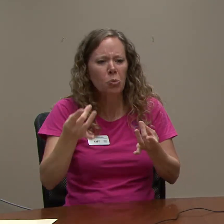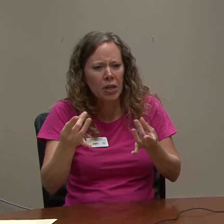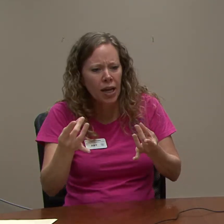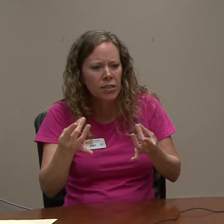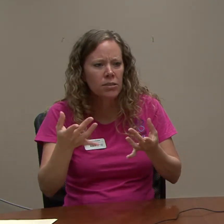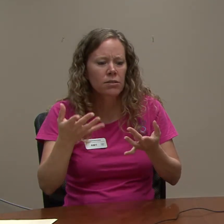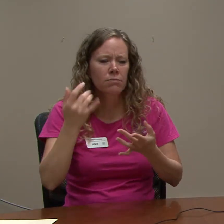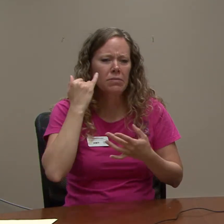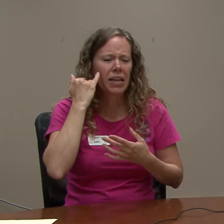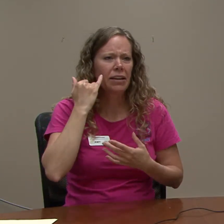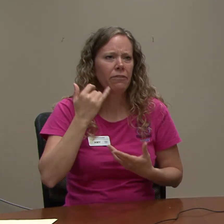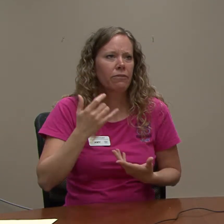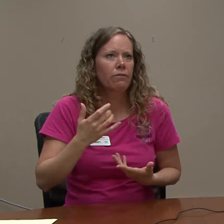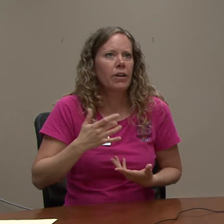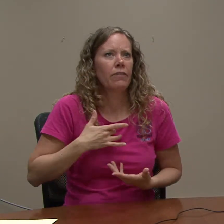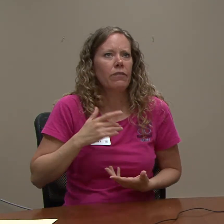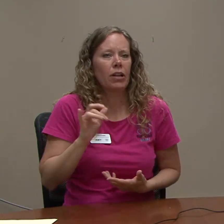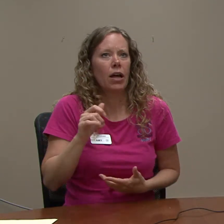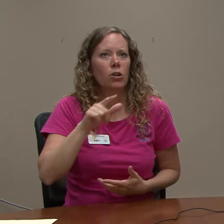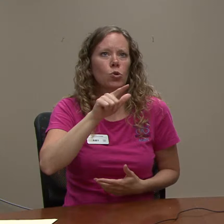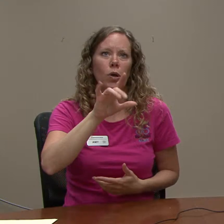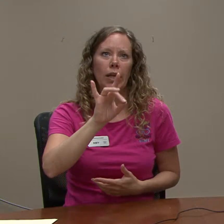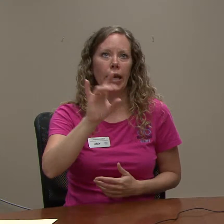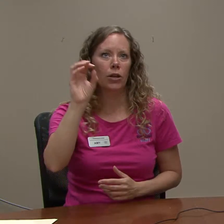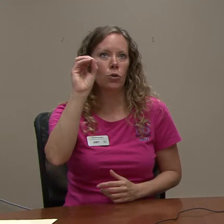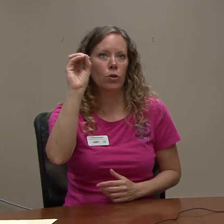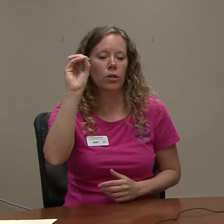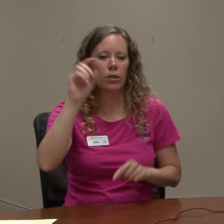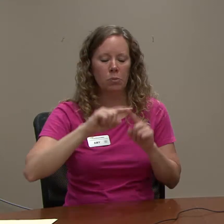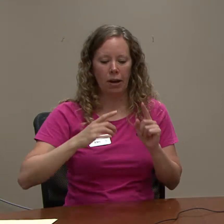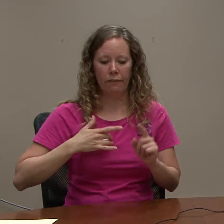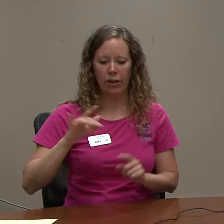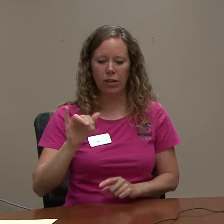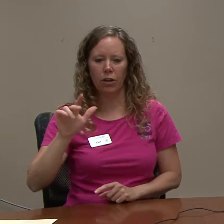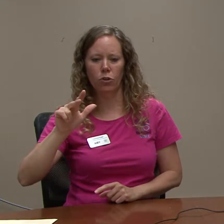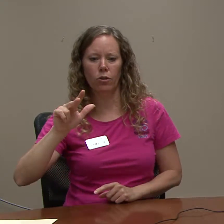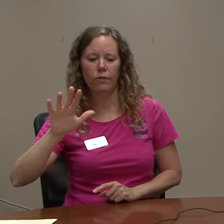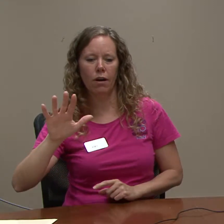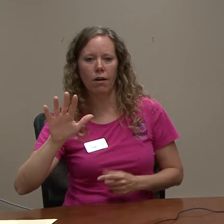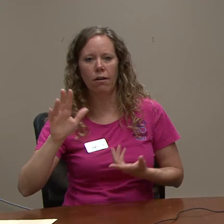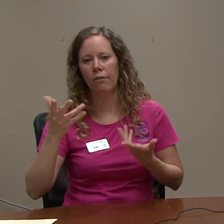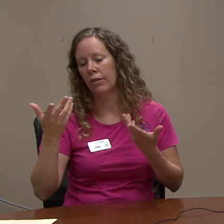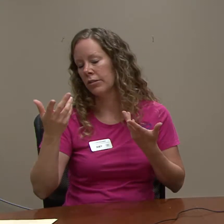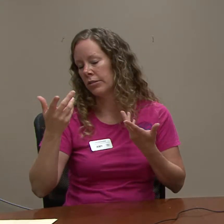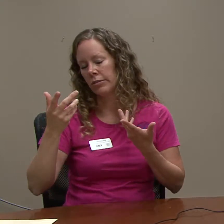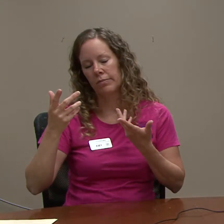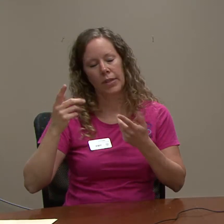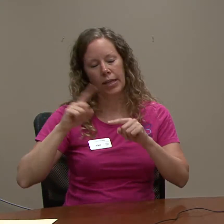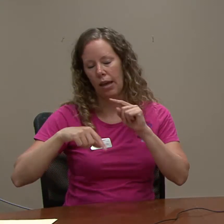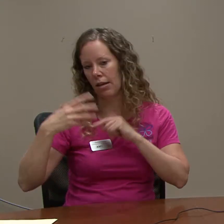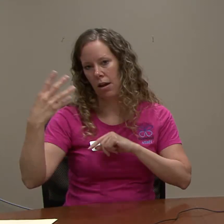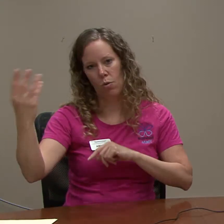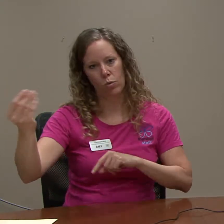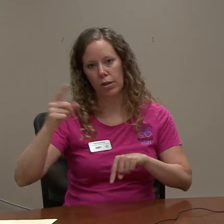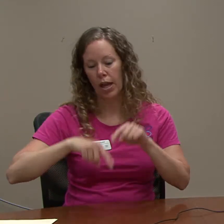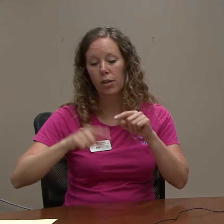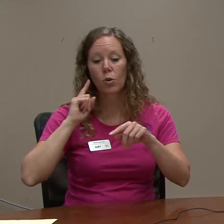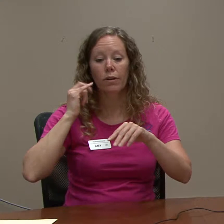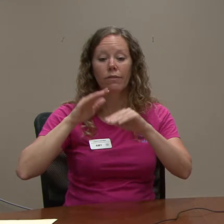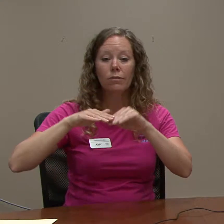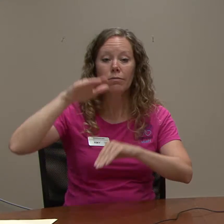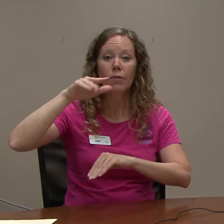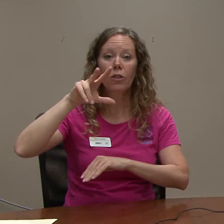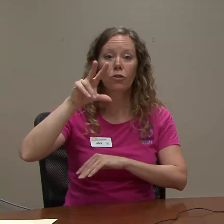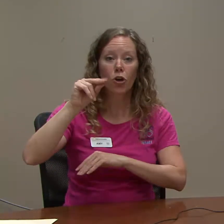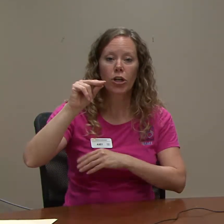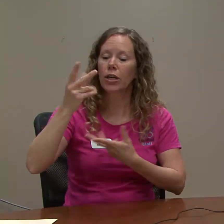like, so if it's 28 degrees Celsius, but feels like 35, anything over 30, we're not allowing the residents out. Also, if